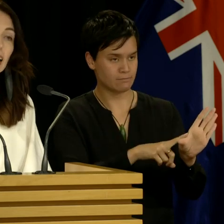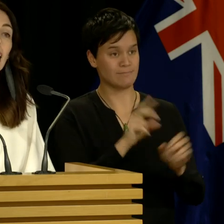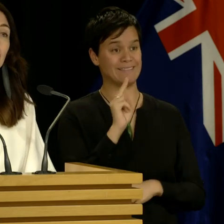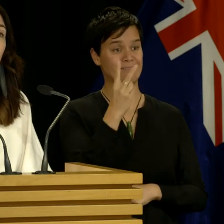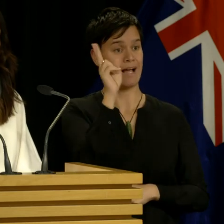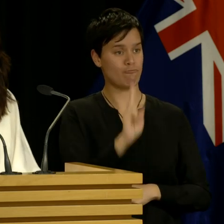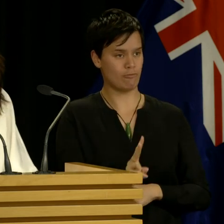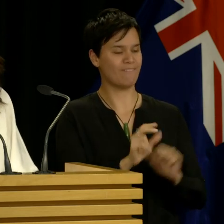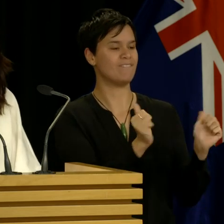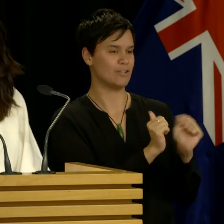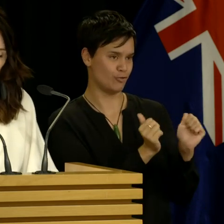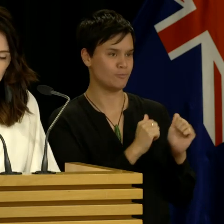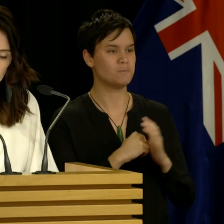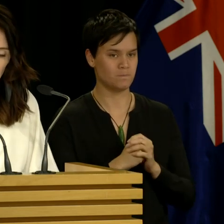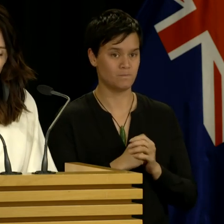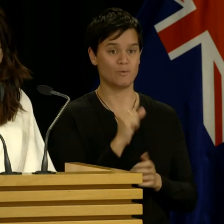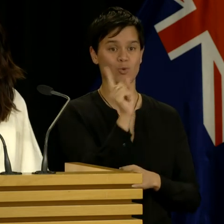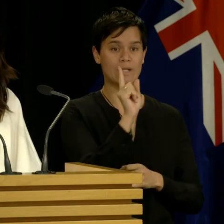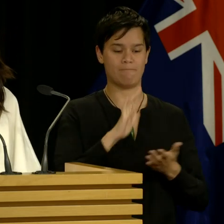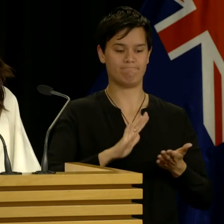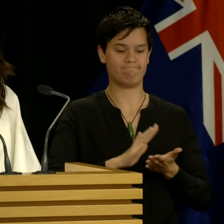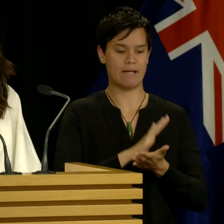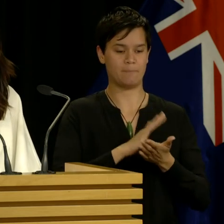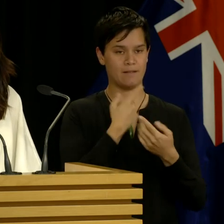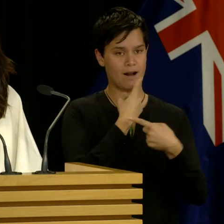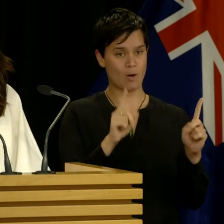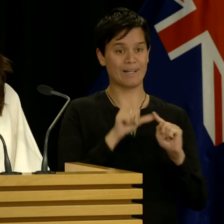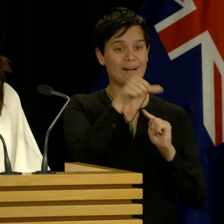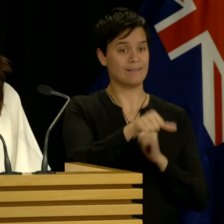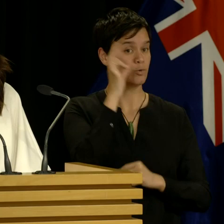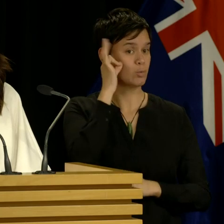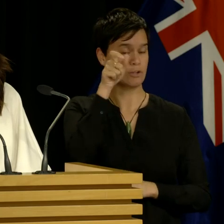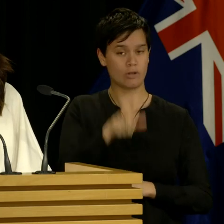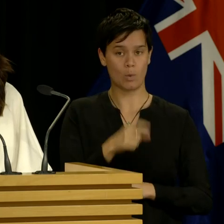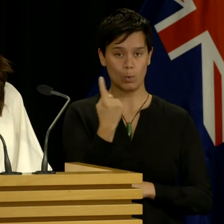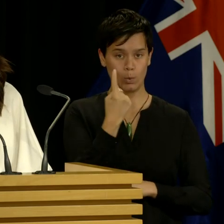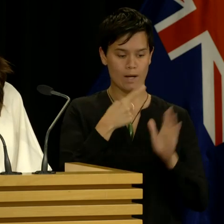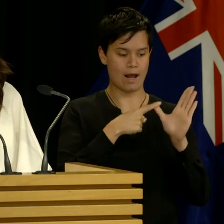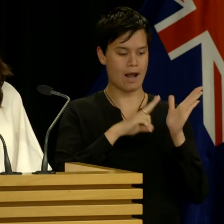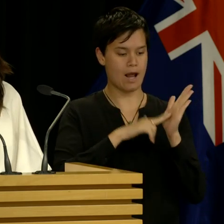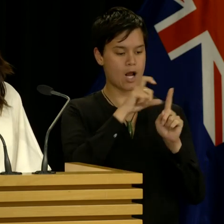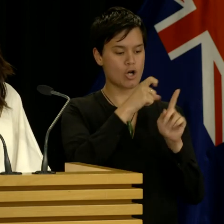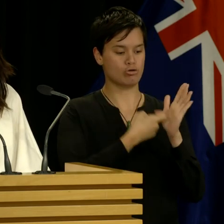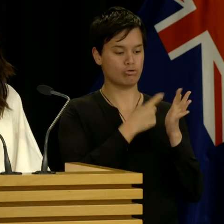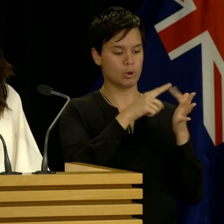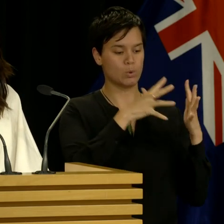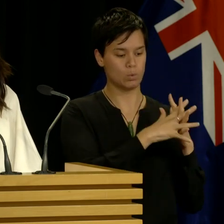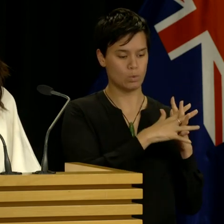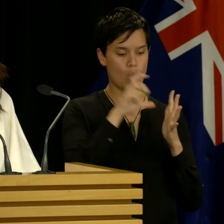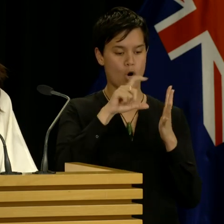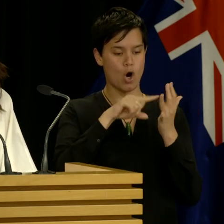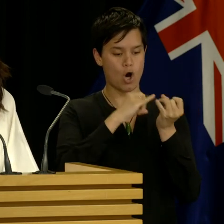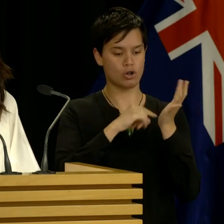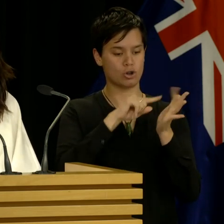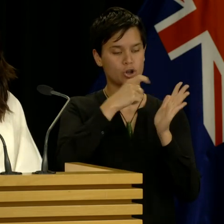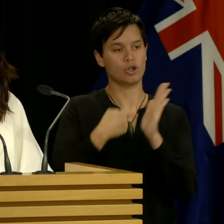But today, I am pleased to announce that the next Commissioner of Police will be Andrew Coster. Andy